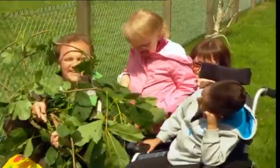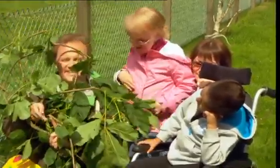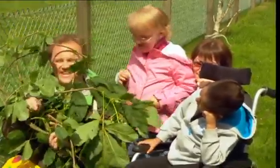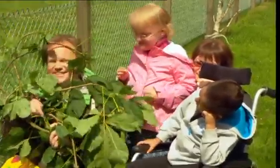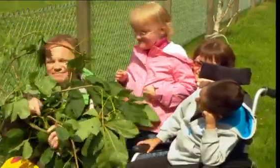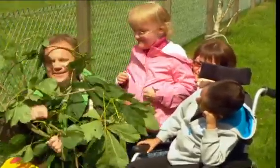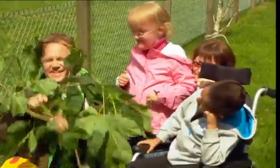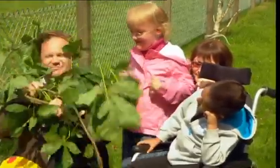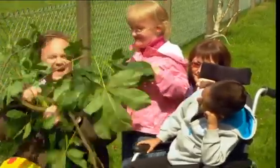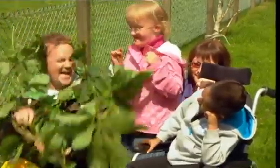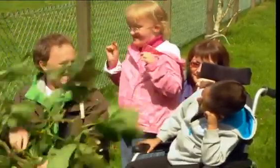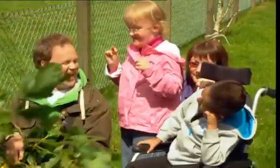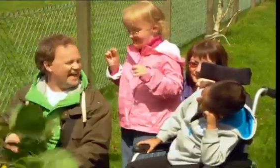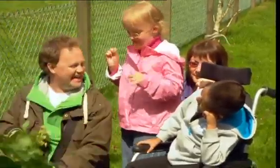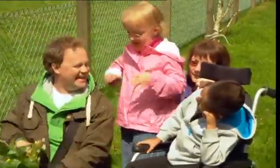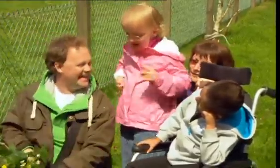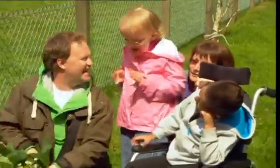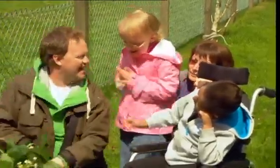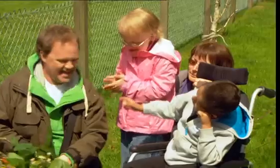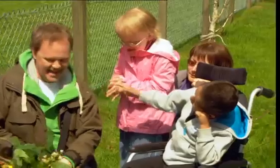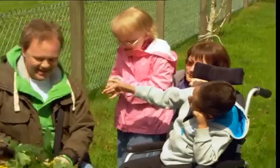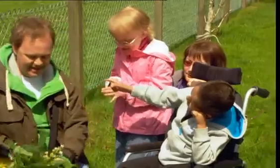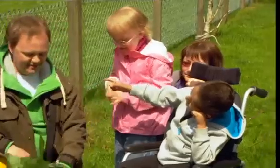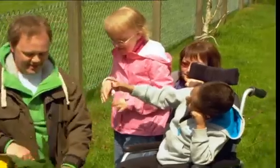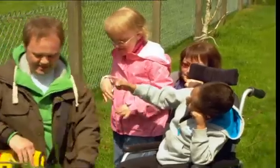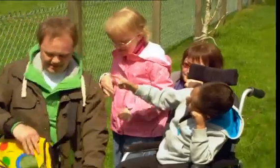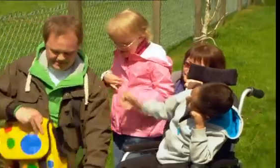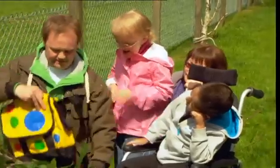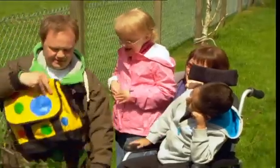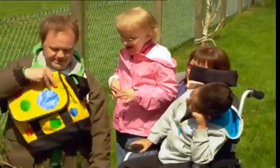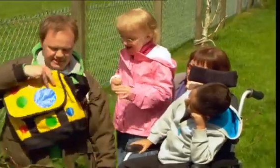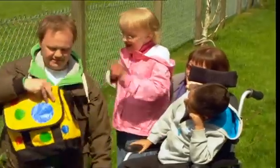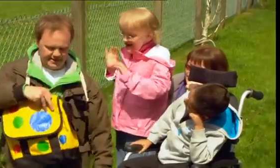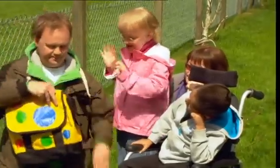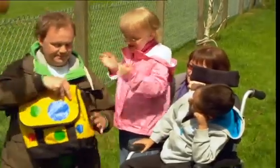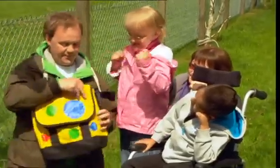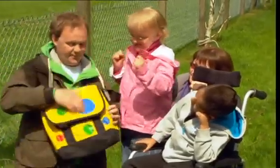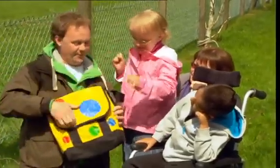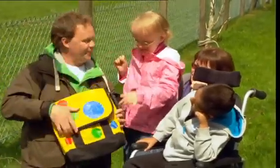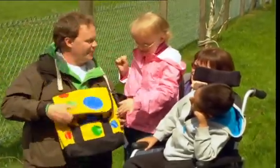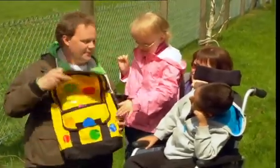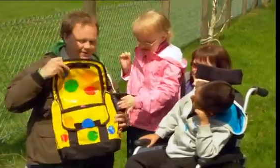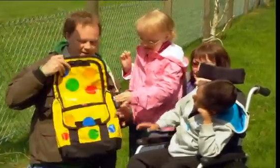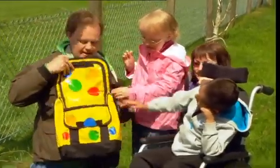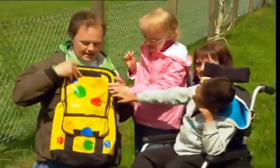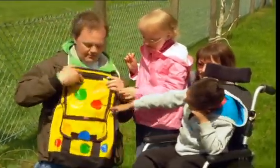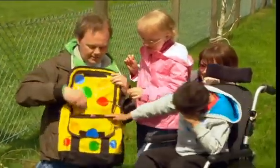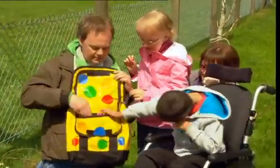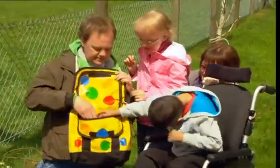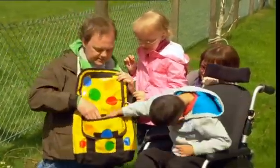Tumble's spotty bag. Come on then, let's have a look, shall we? Whoa. I wonder what's